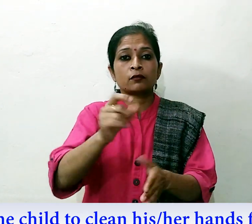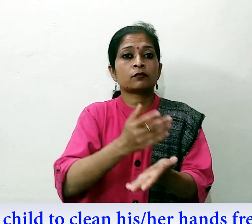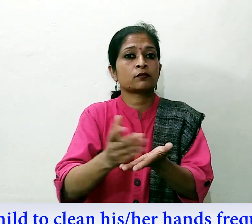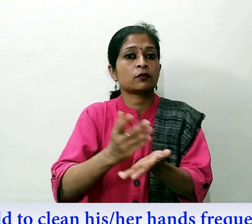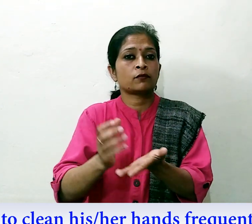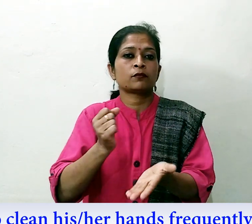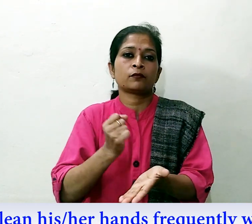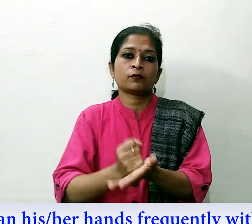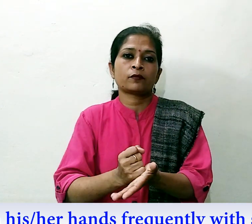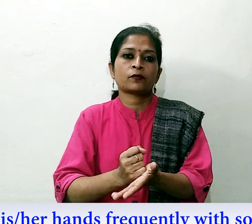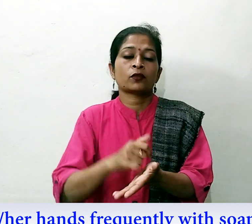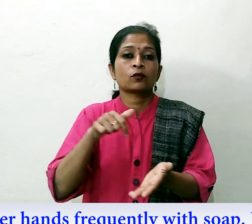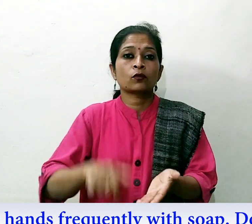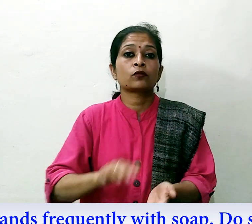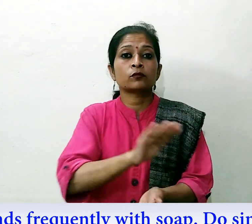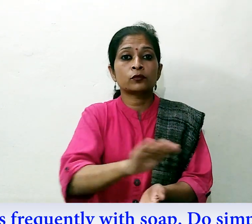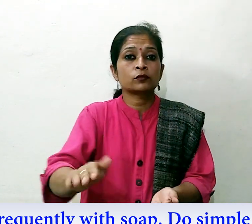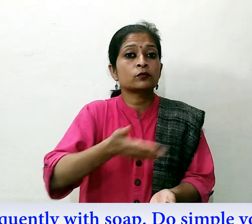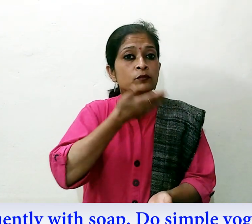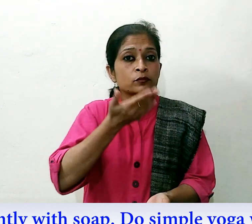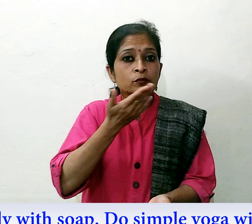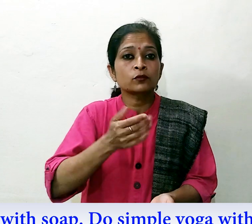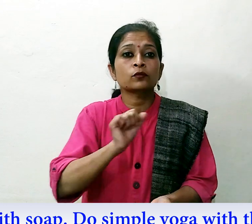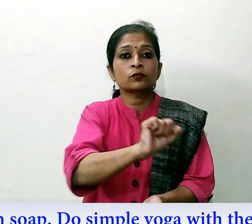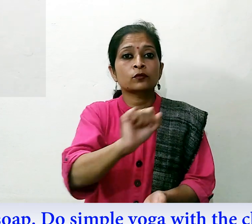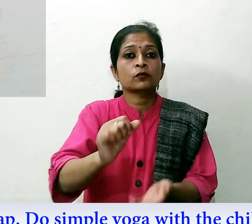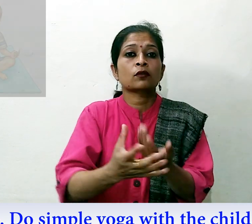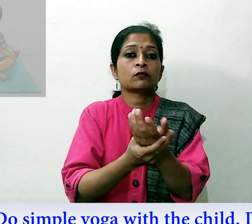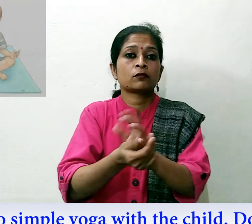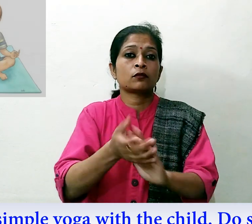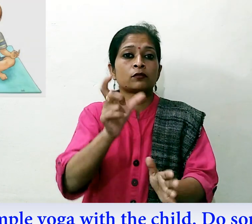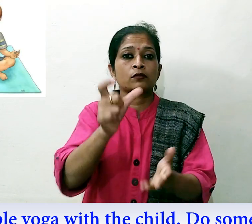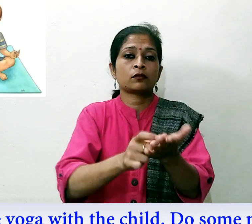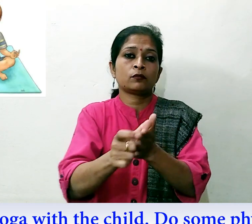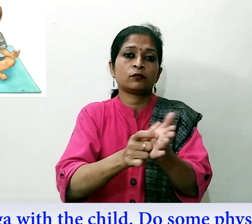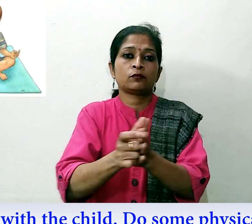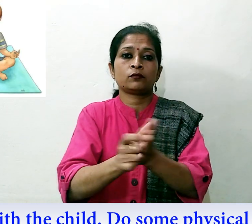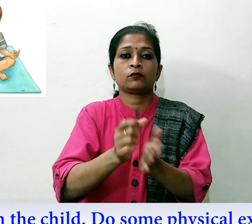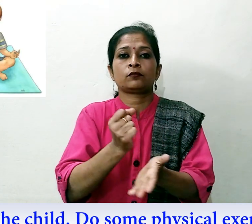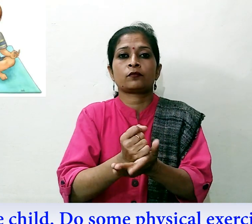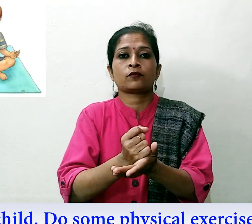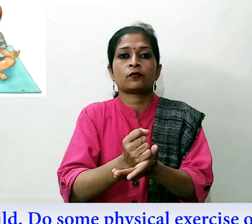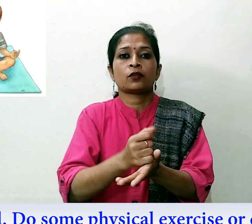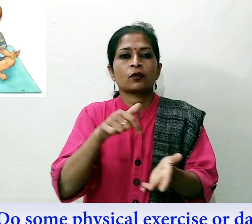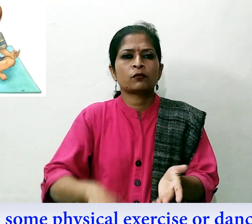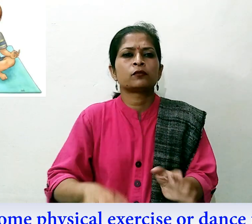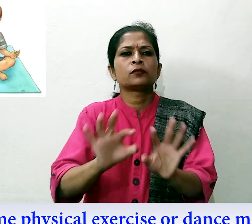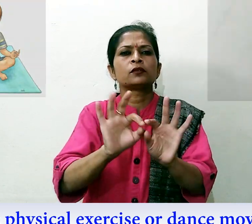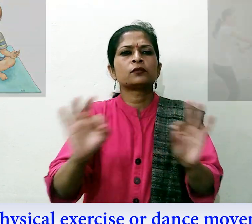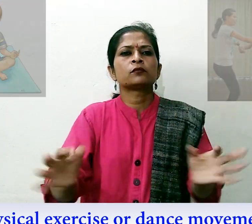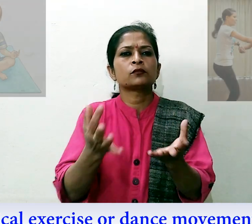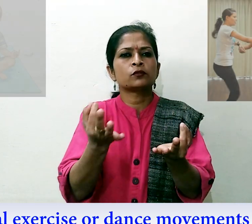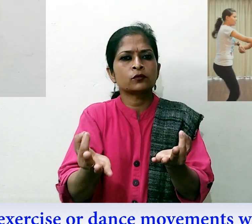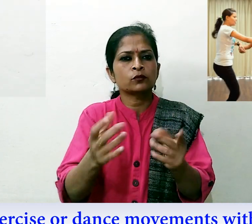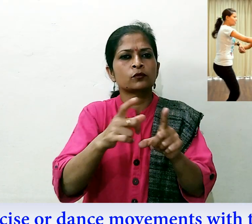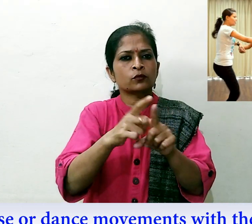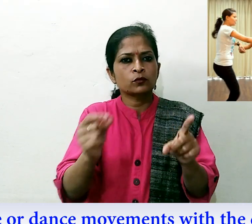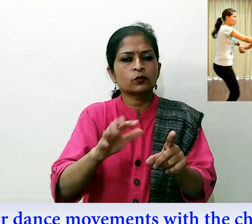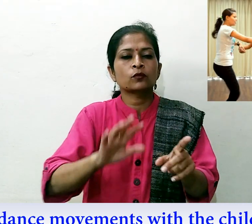to clean his or her hands frequently with soap. Do simple yoga with the child. Do some physical exercise or dance